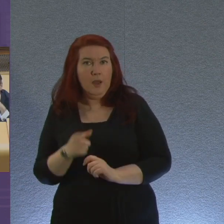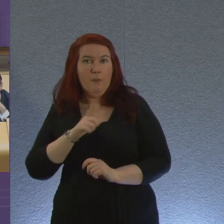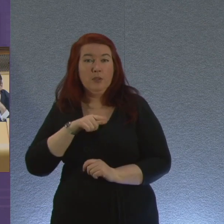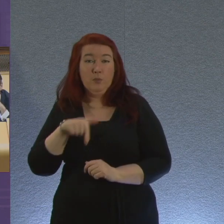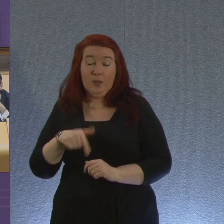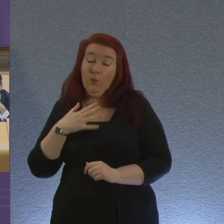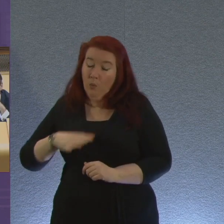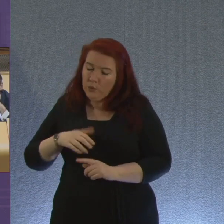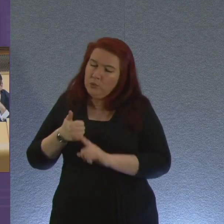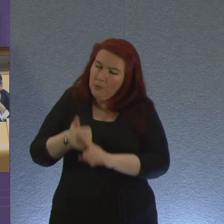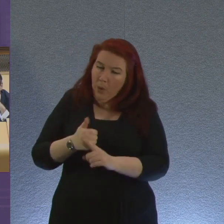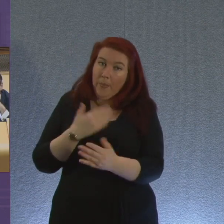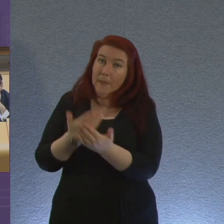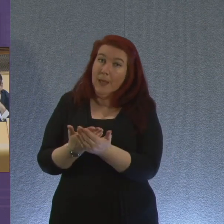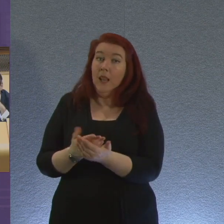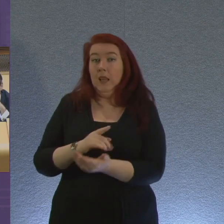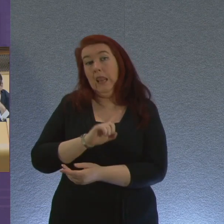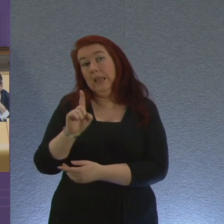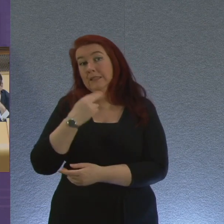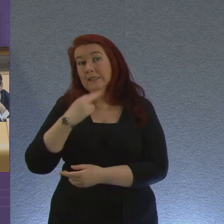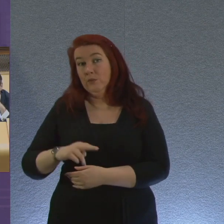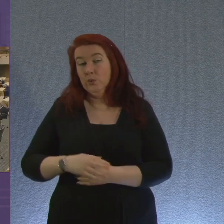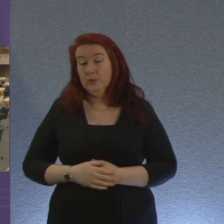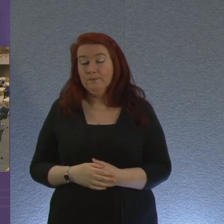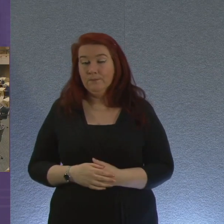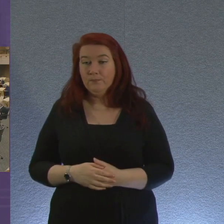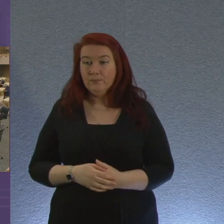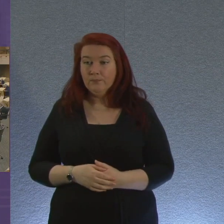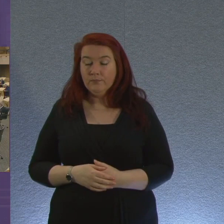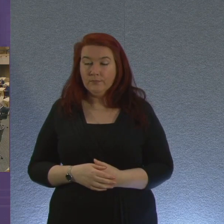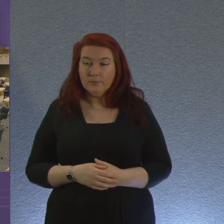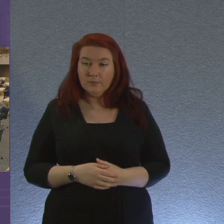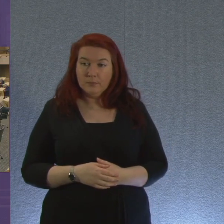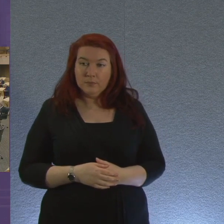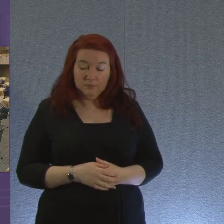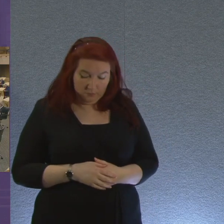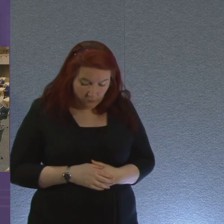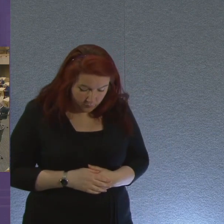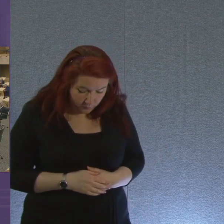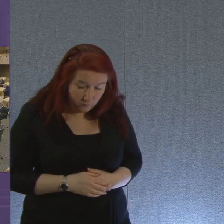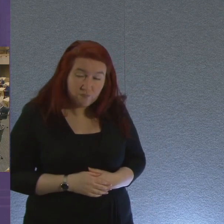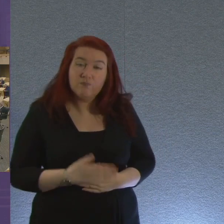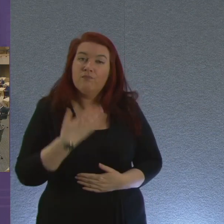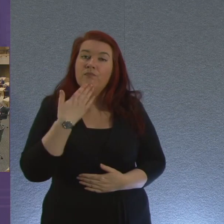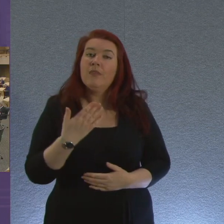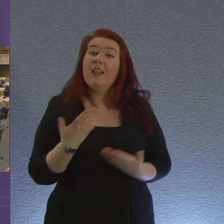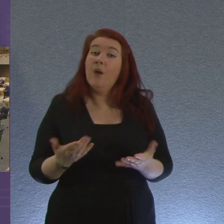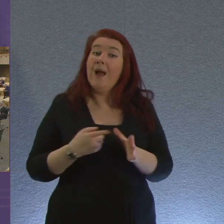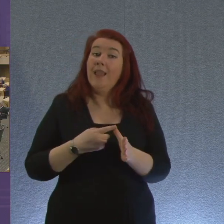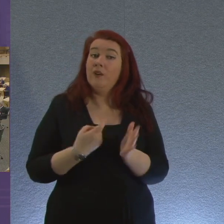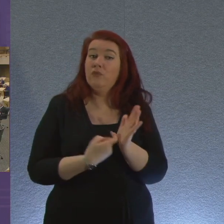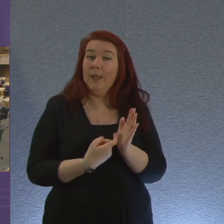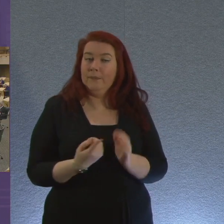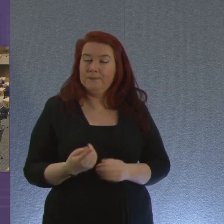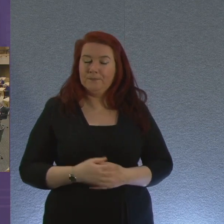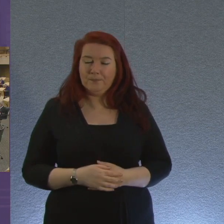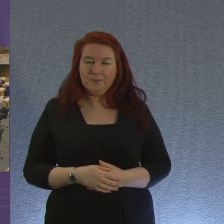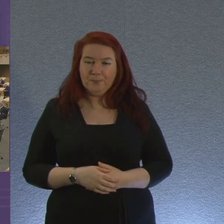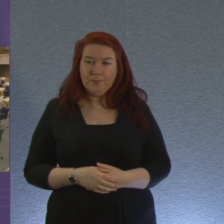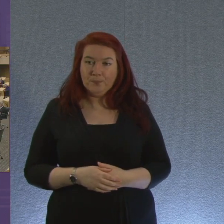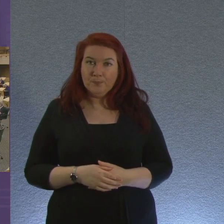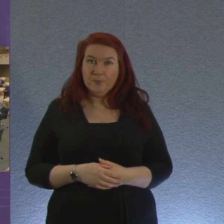support at decision time this afternoon. Thank you very much. And I call Alec Rowley. Thank you, Presiding Officer.